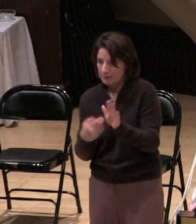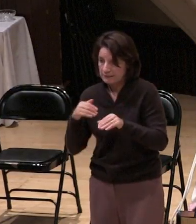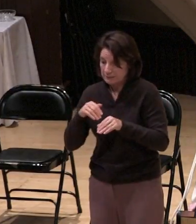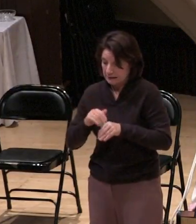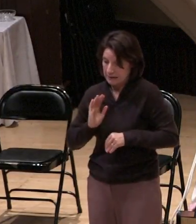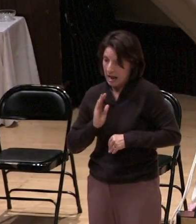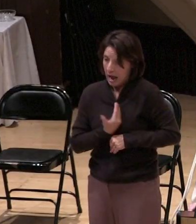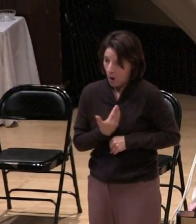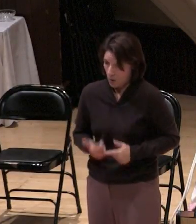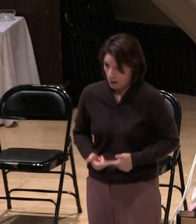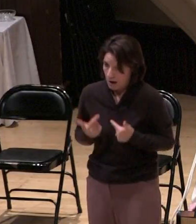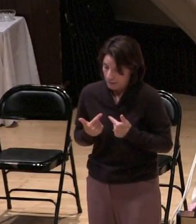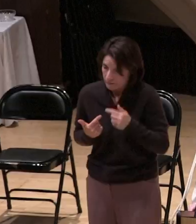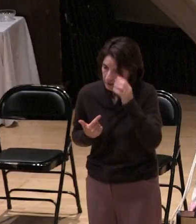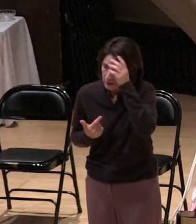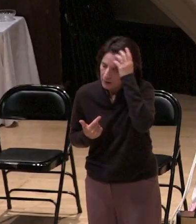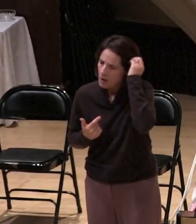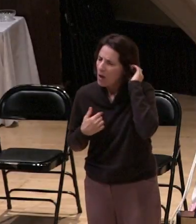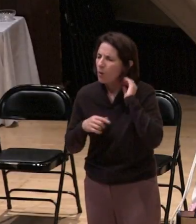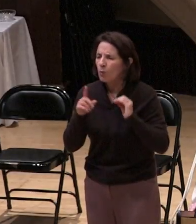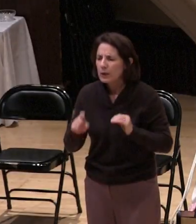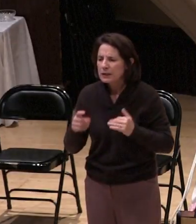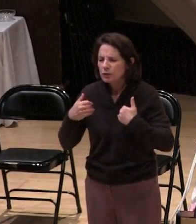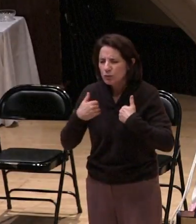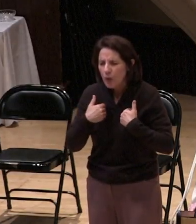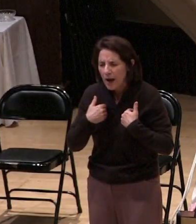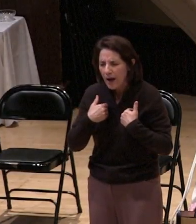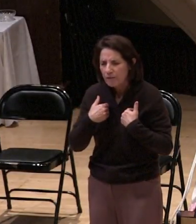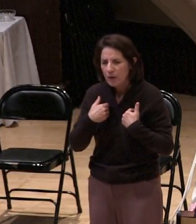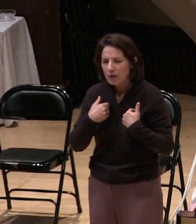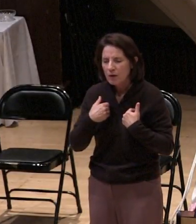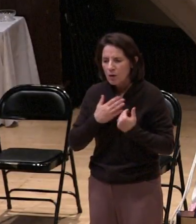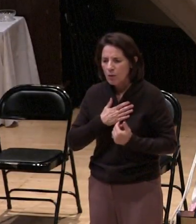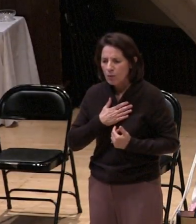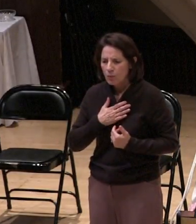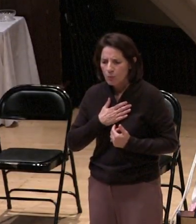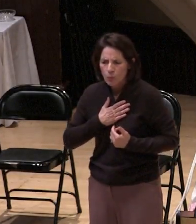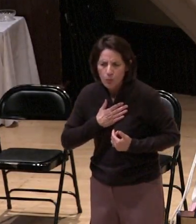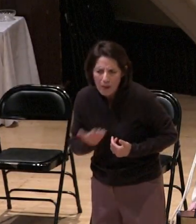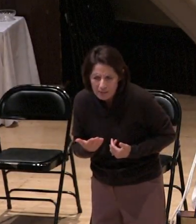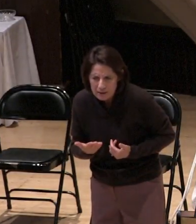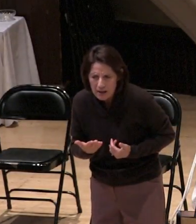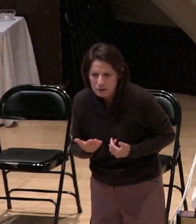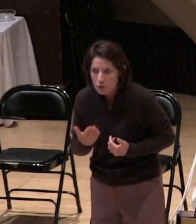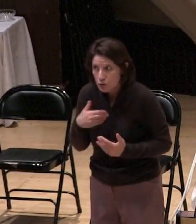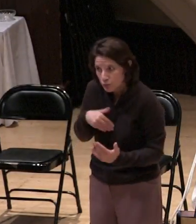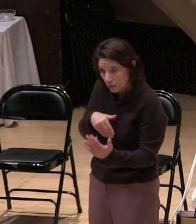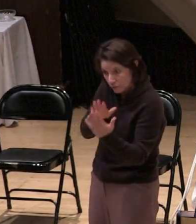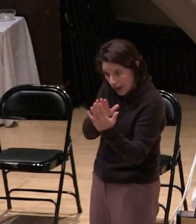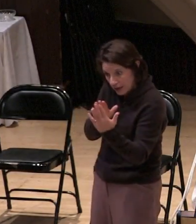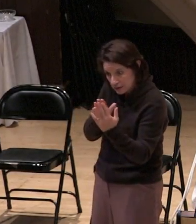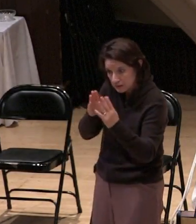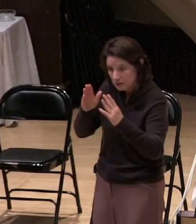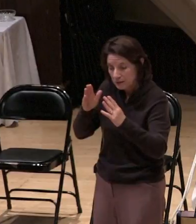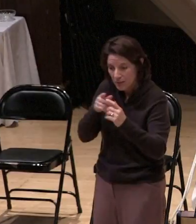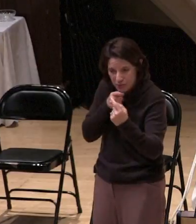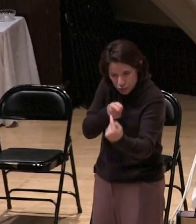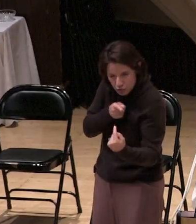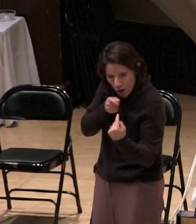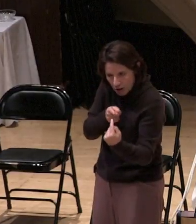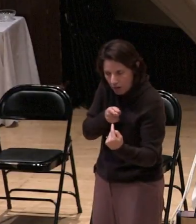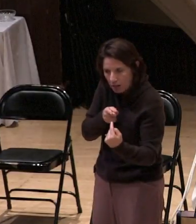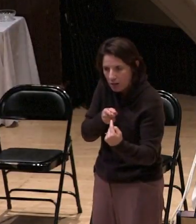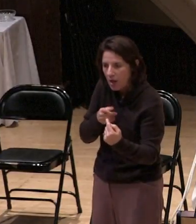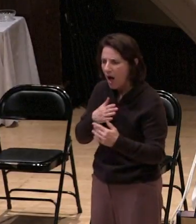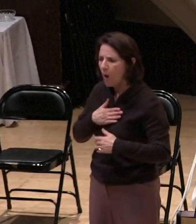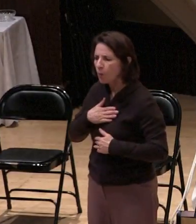We need to have a willingness to face the struggle that comes, We need a willingness to mold ourselves